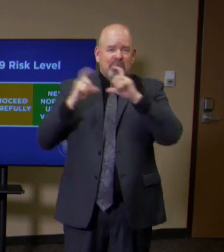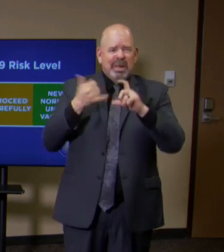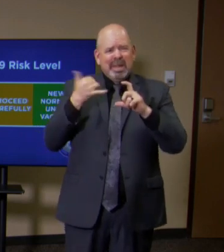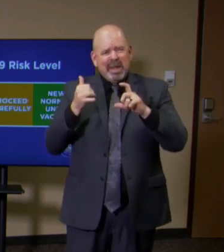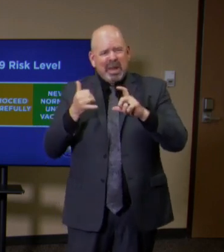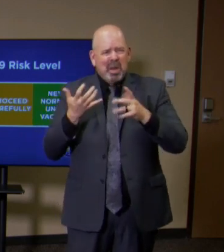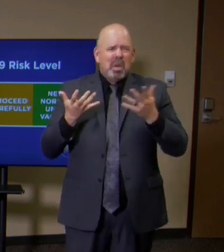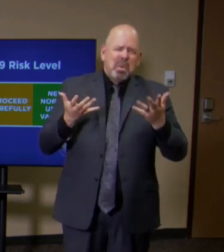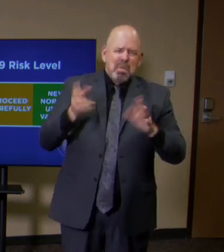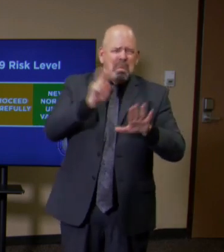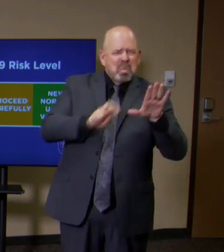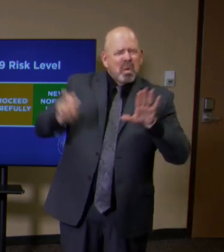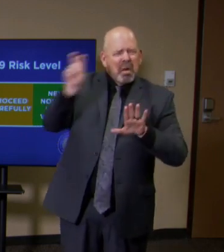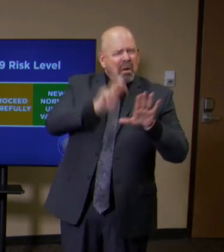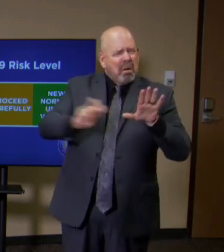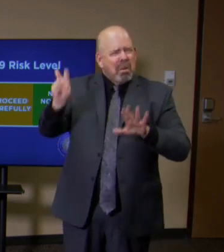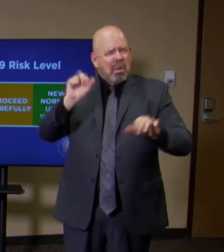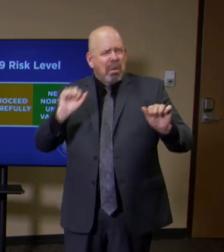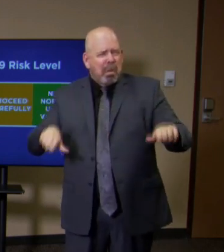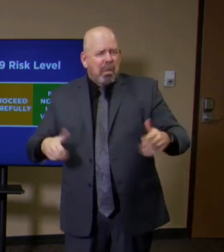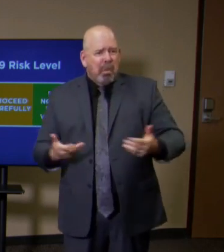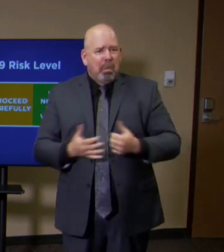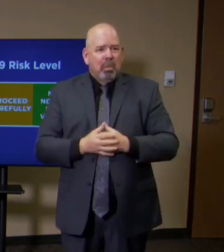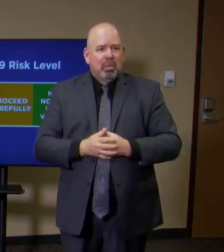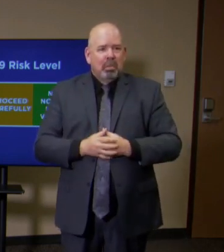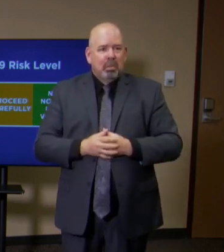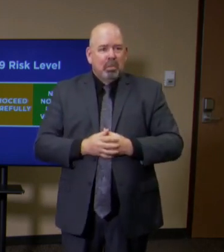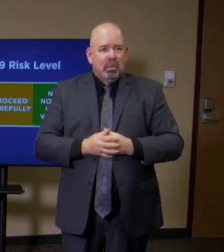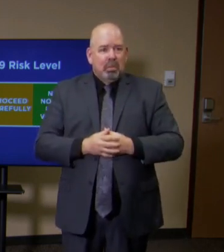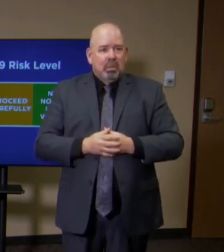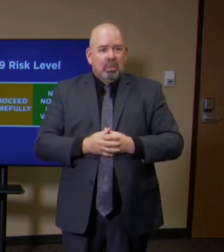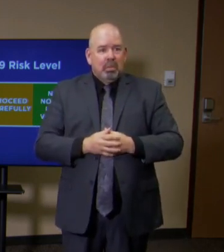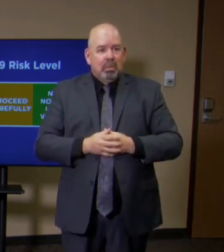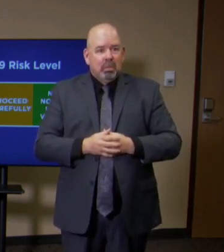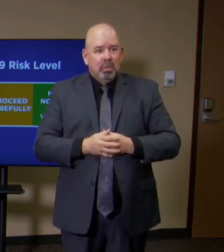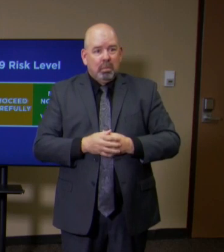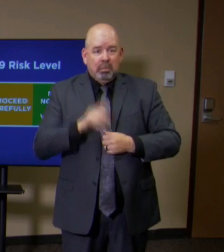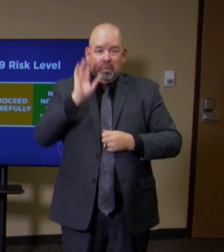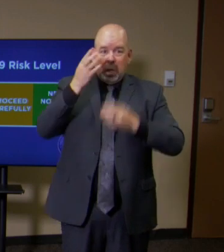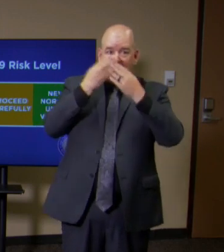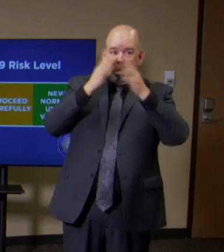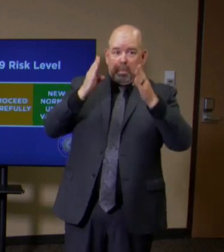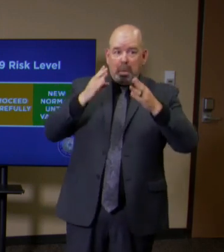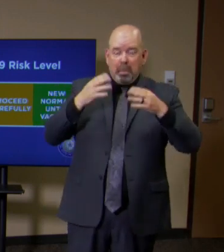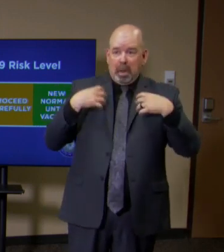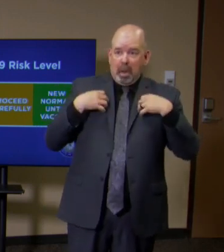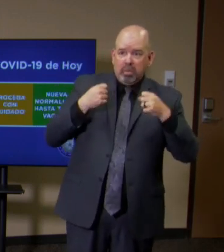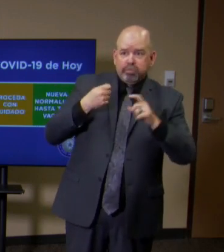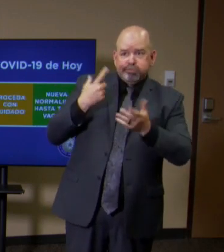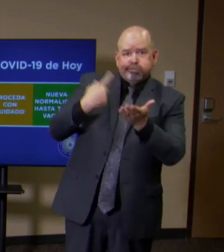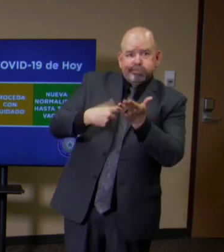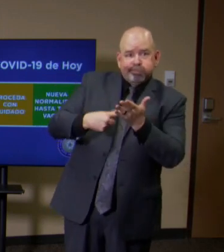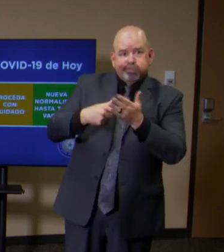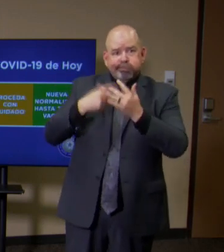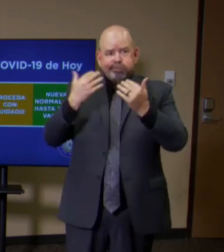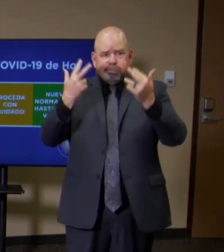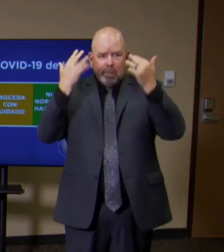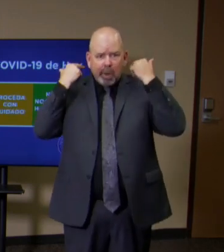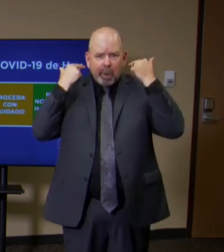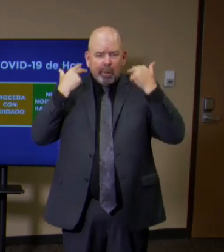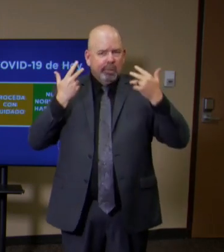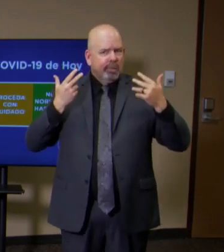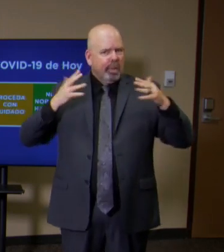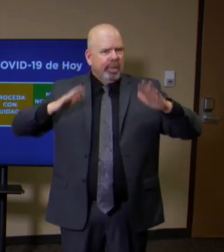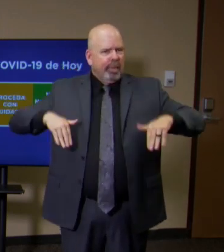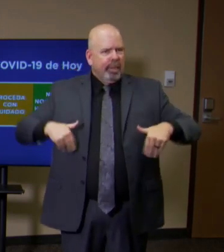see, I haven't gotten one. Public health on haircuts is saying for people under 65, when we've had